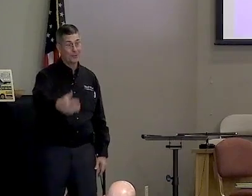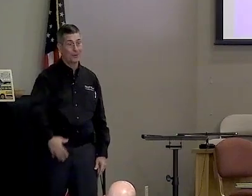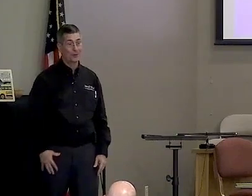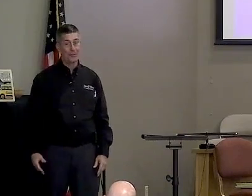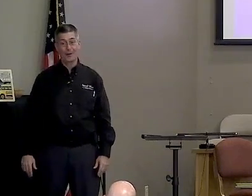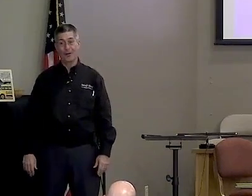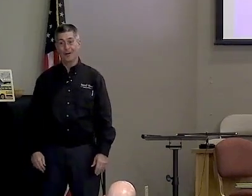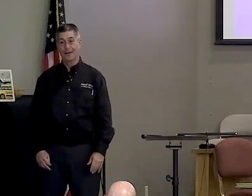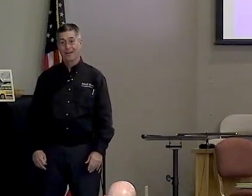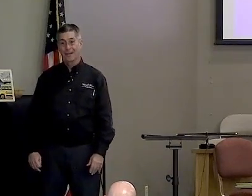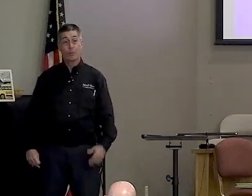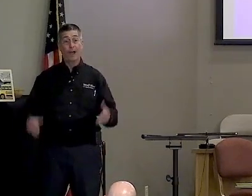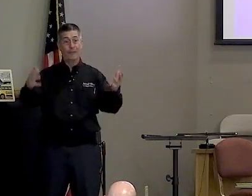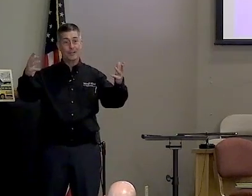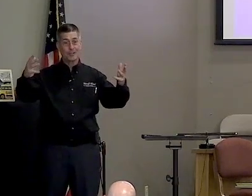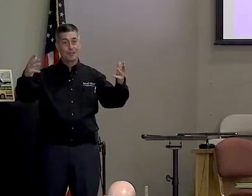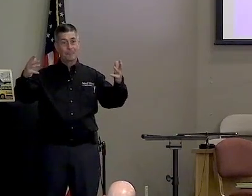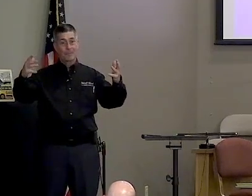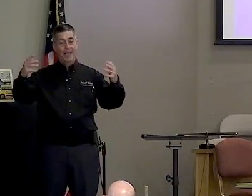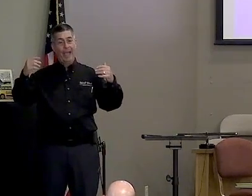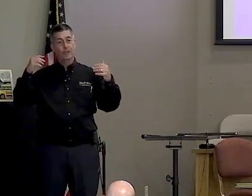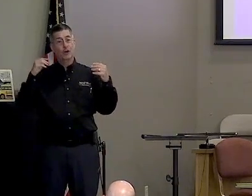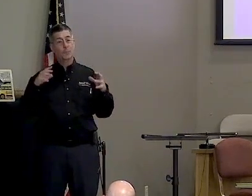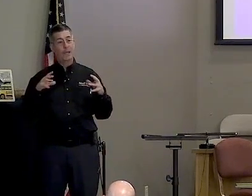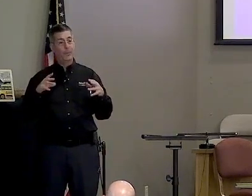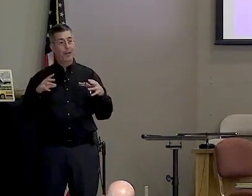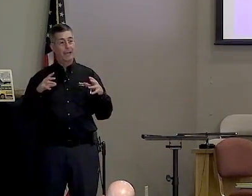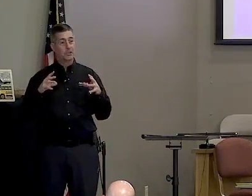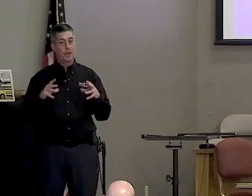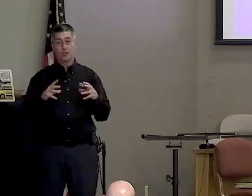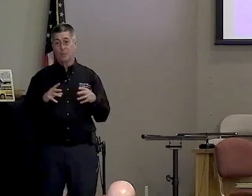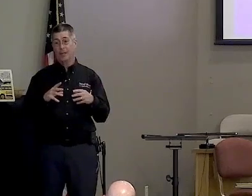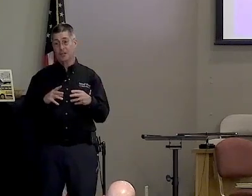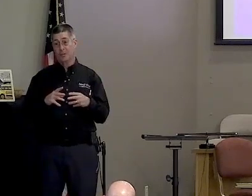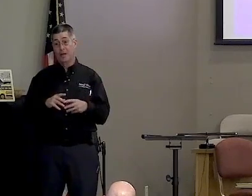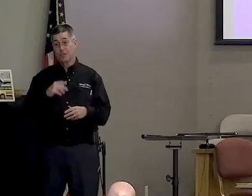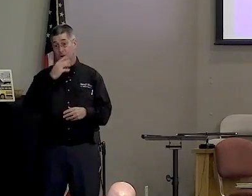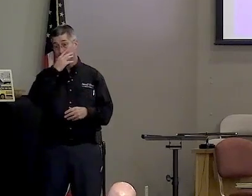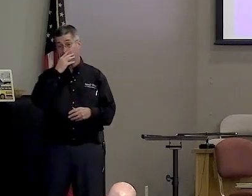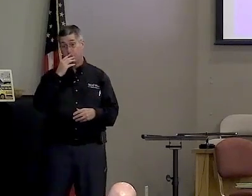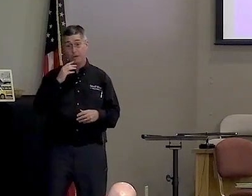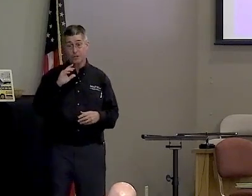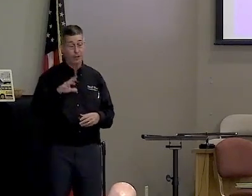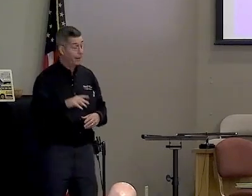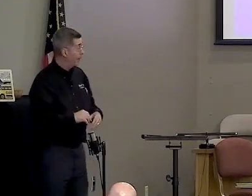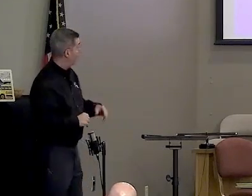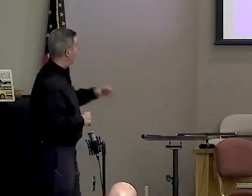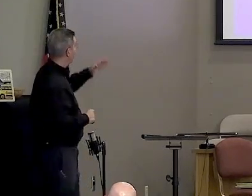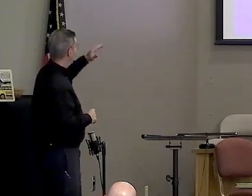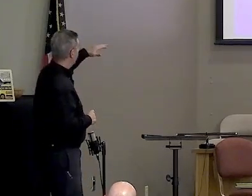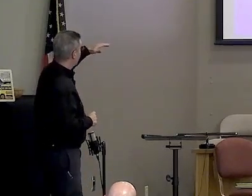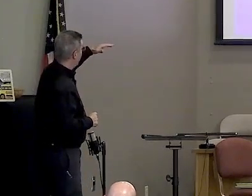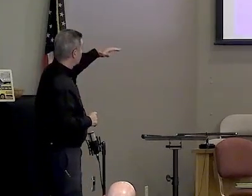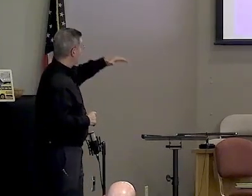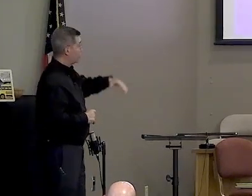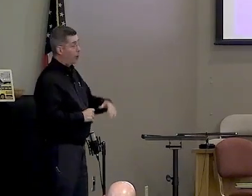or that are prophets. And those people have a special place in the ministry, the deaf ministry. But a servant's heart,